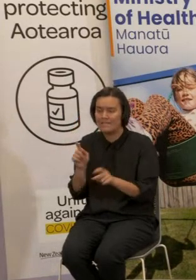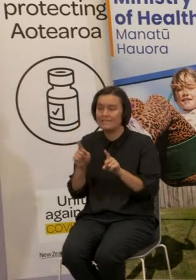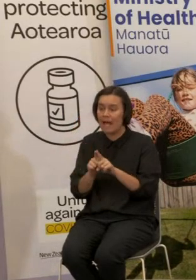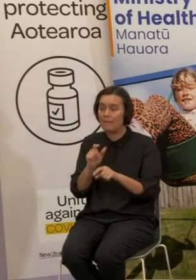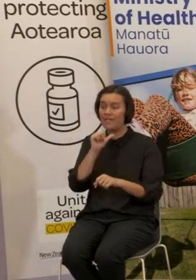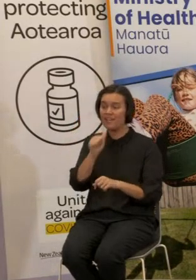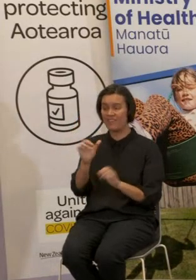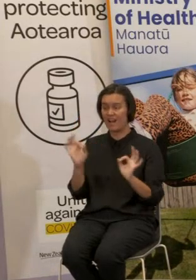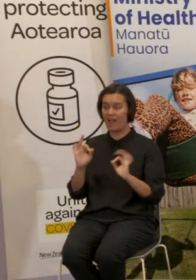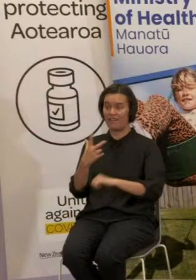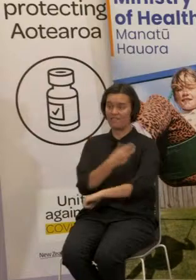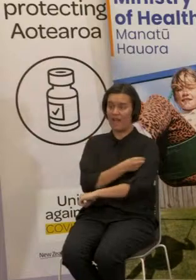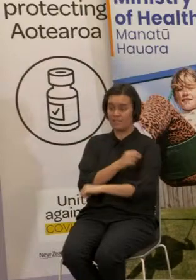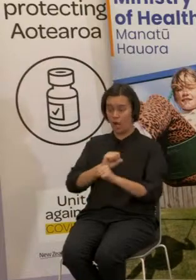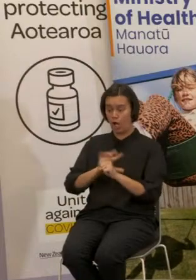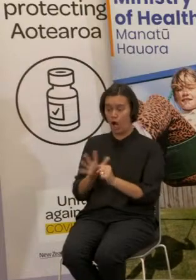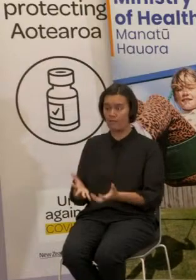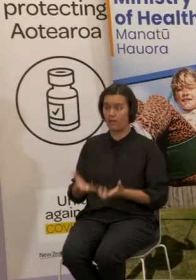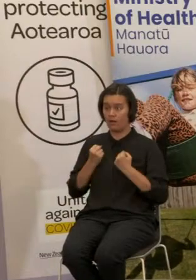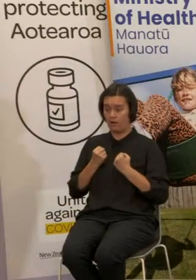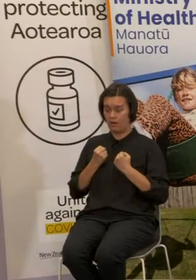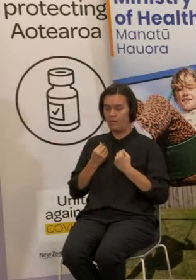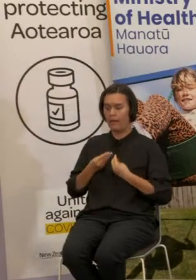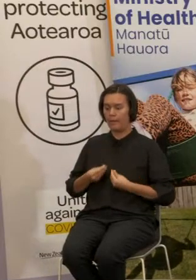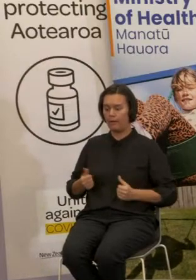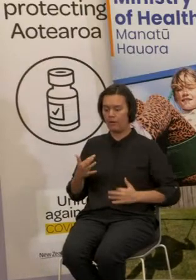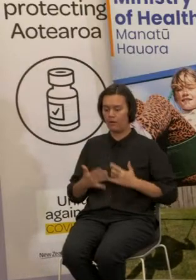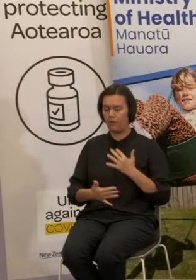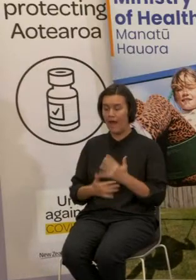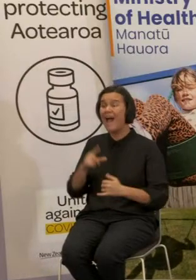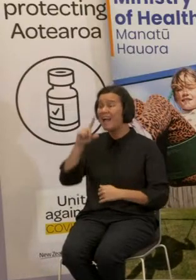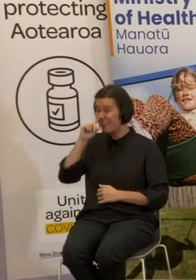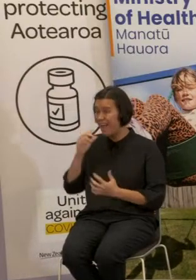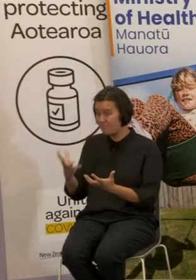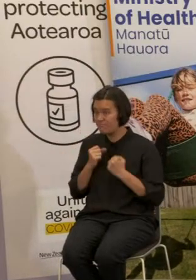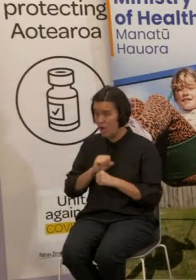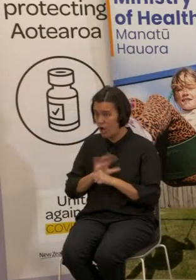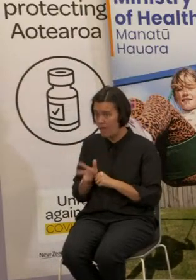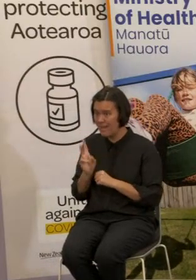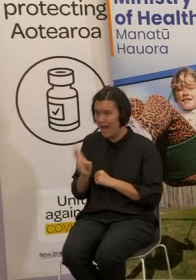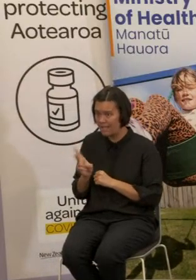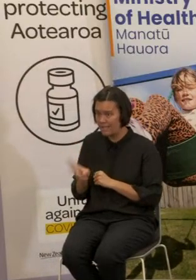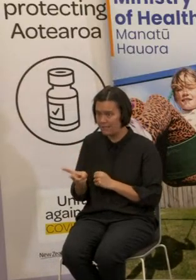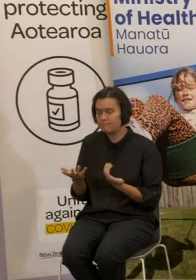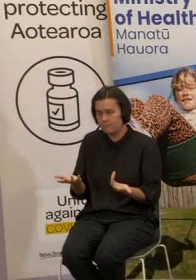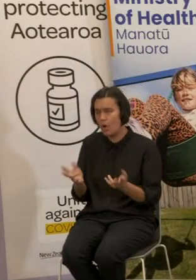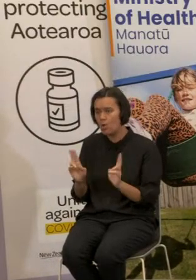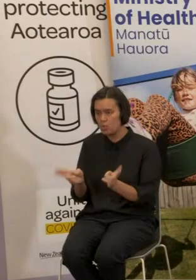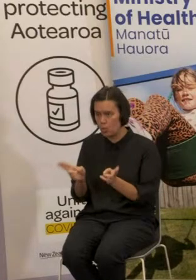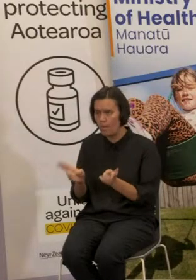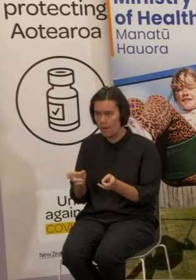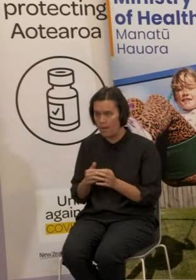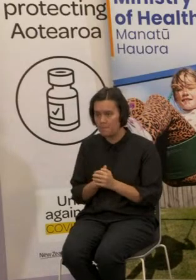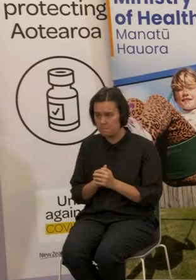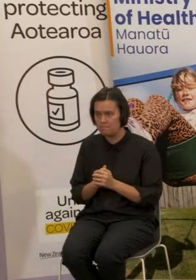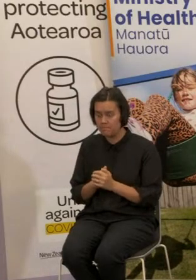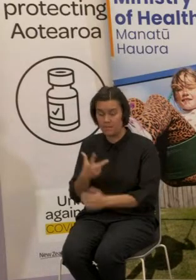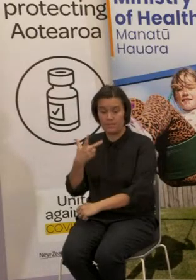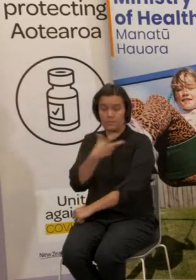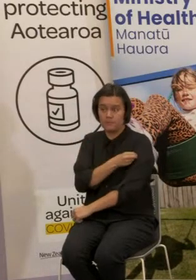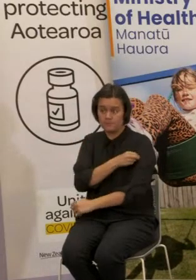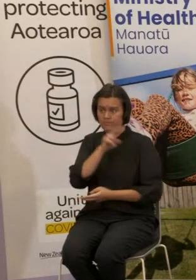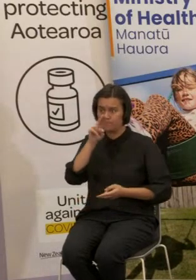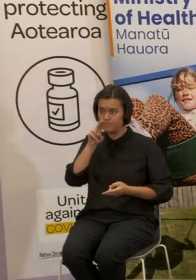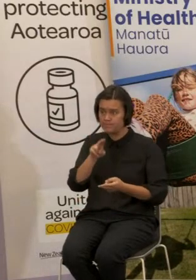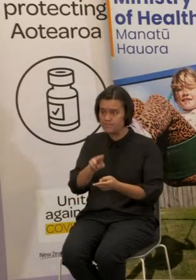not that sort of disease. Waning immunity starts from maybe 4 to 6 months. It's more likely with elderly. It's more likely